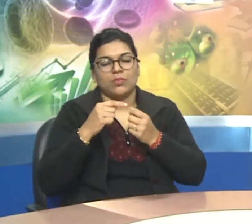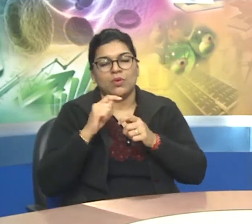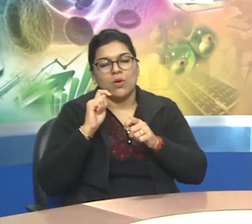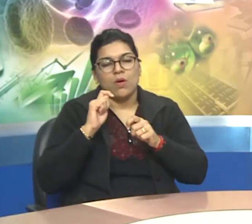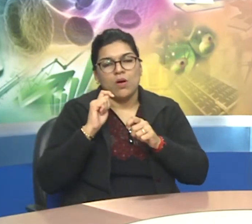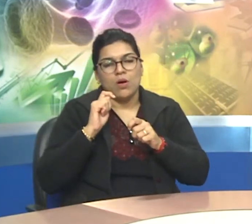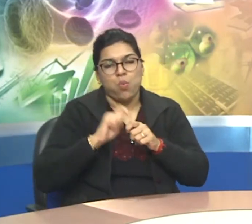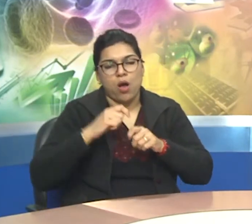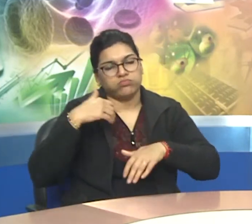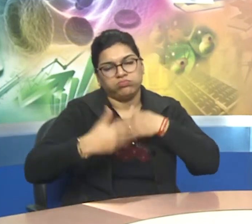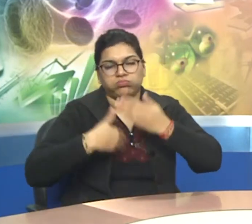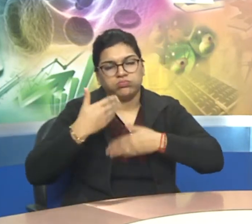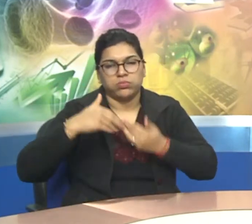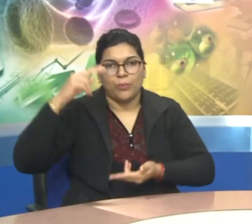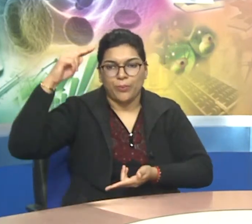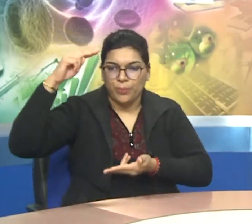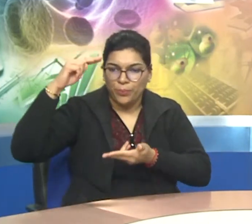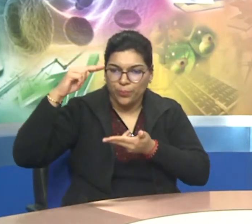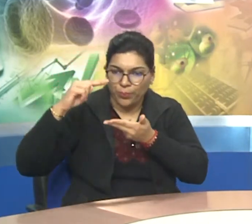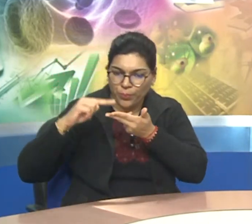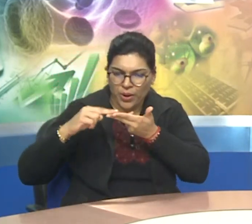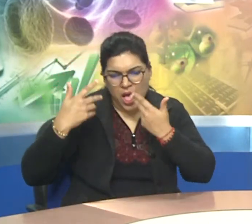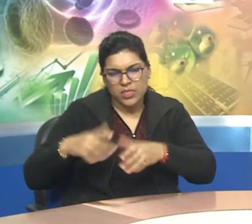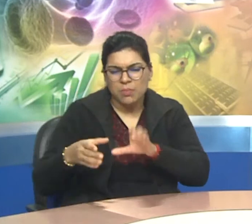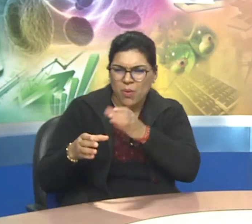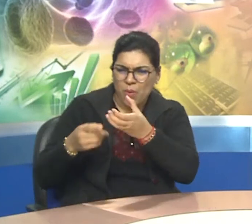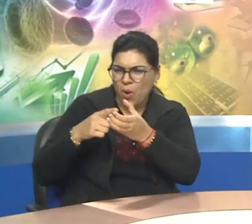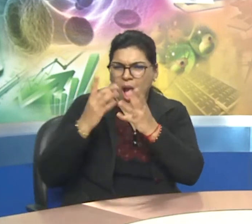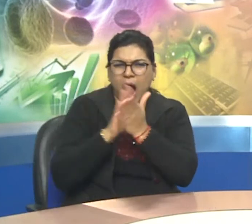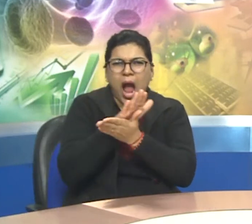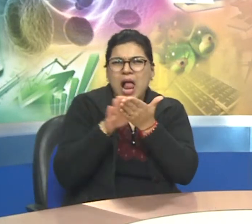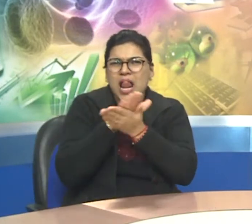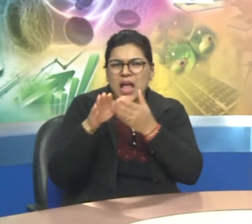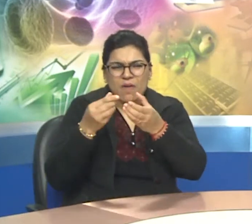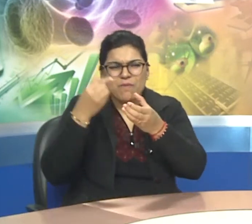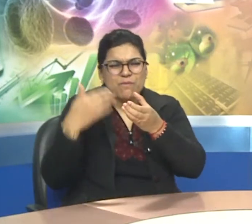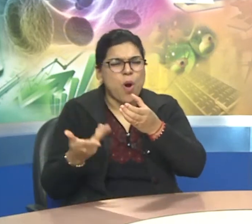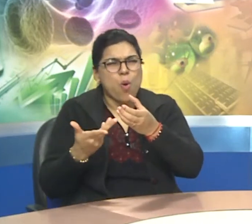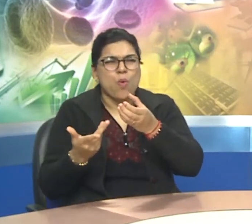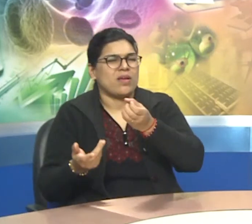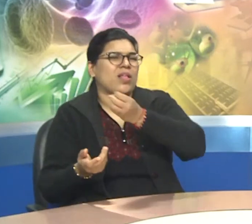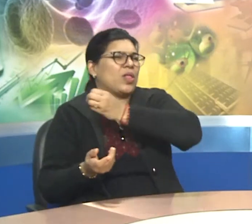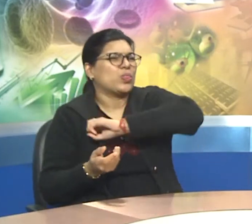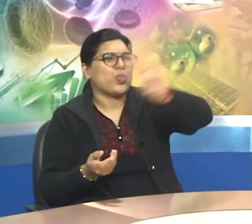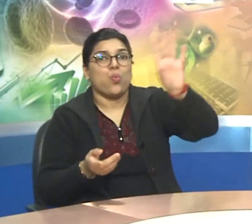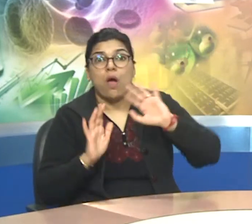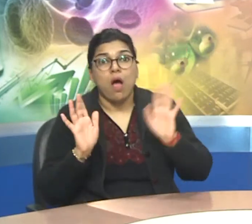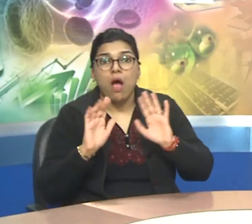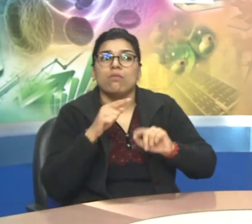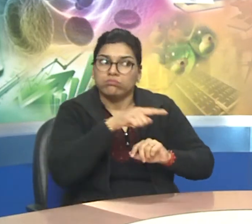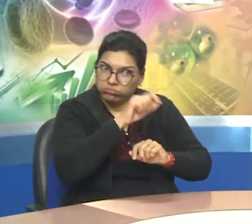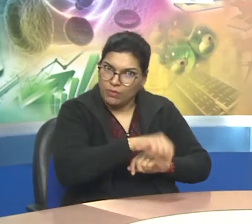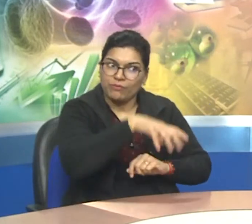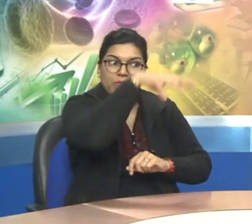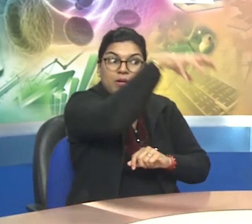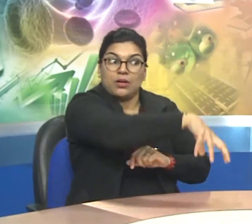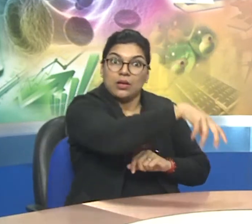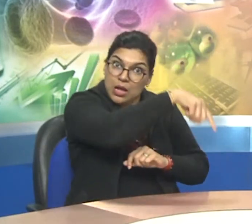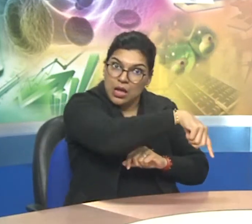Only bottles. It is a space which is used for keeping the waste